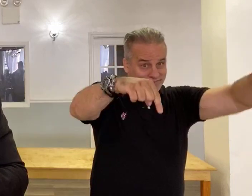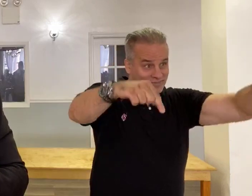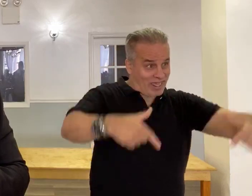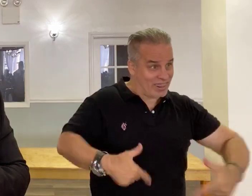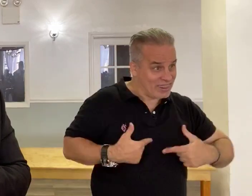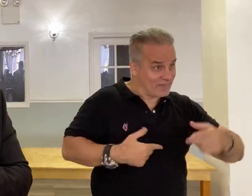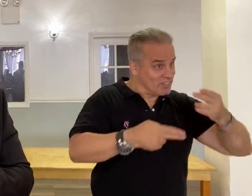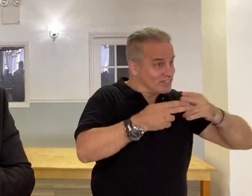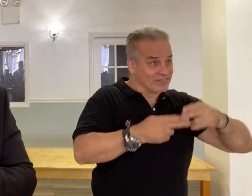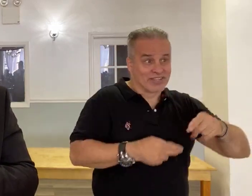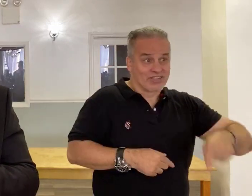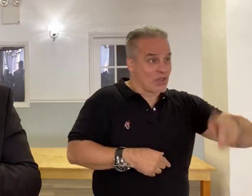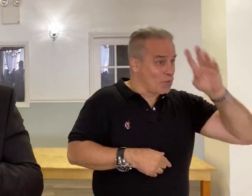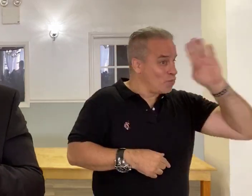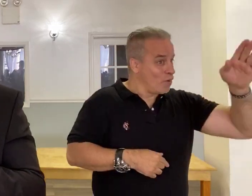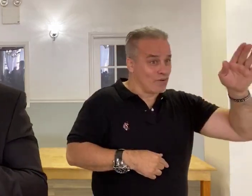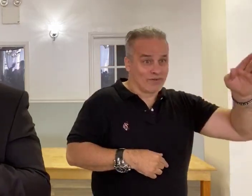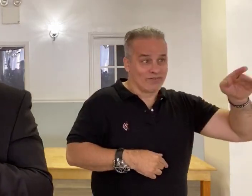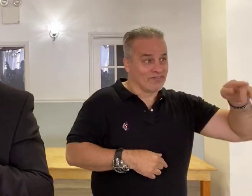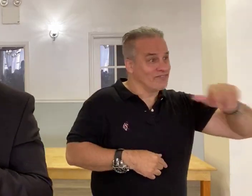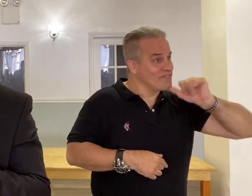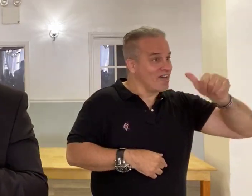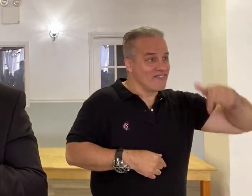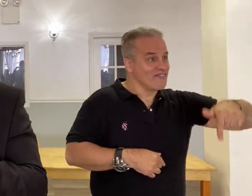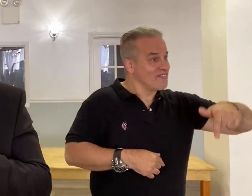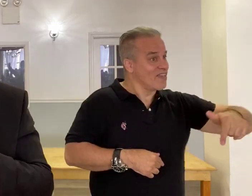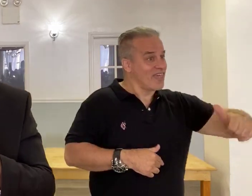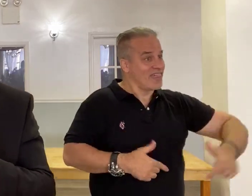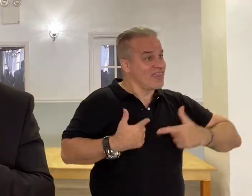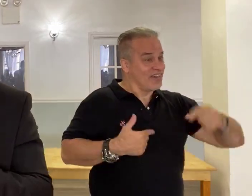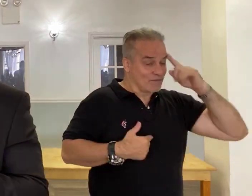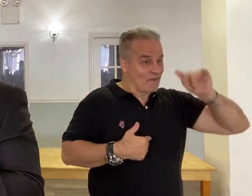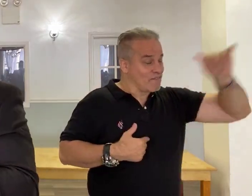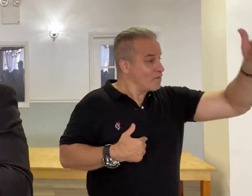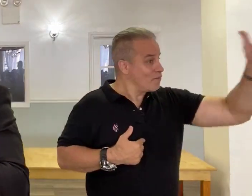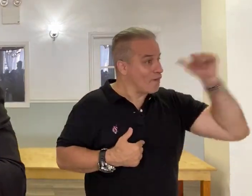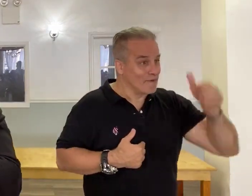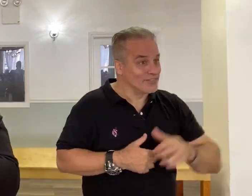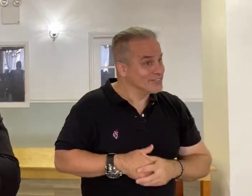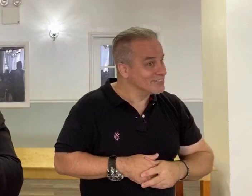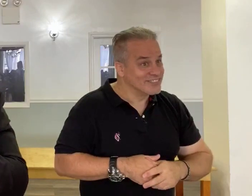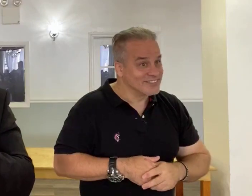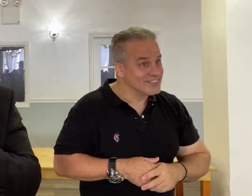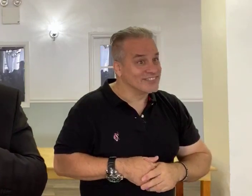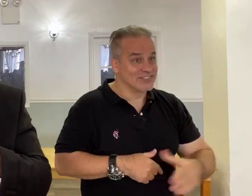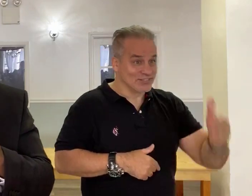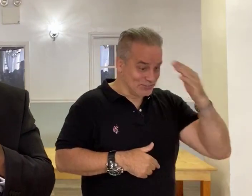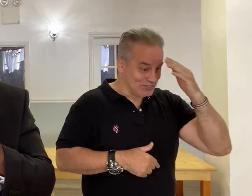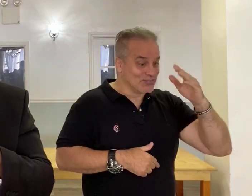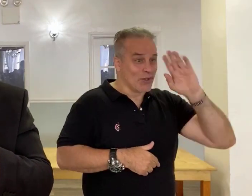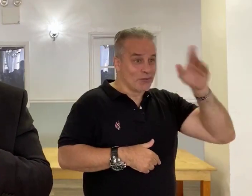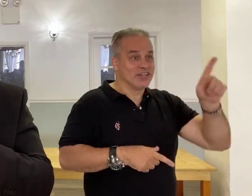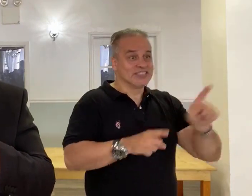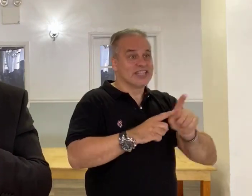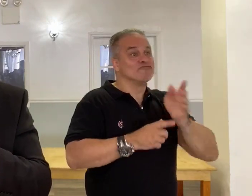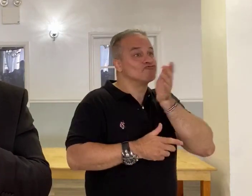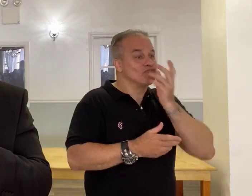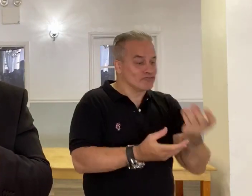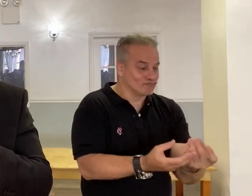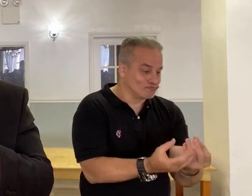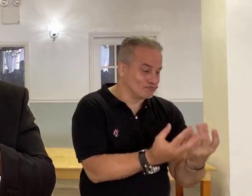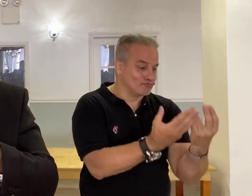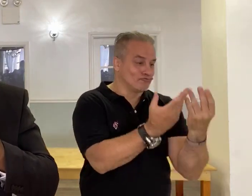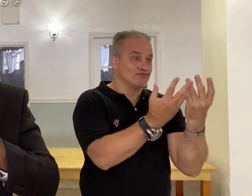is not gonna last, okay? We're here today and we're gone. Whereas the grass that withereth, whereas the flower that fadeth. You understand that? What